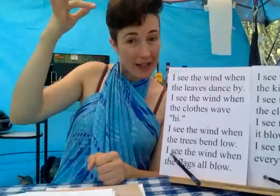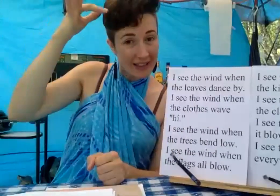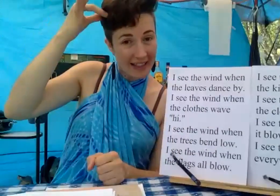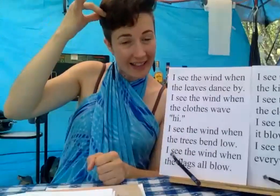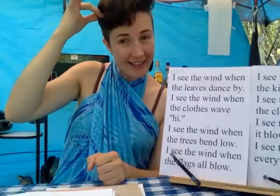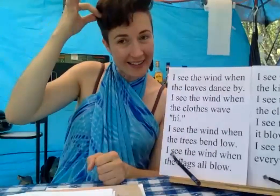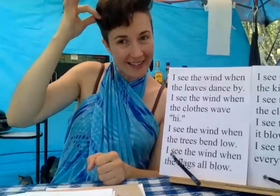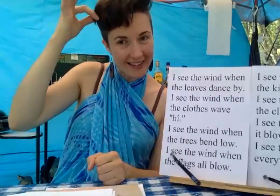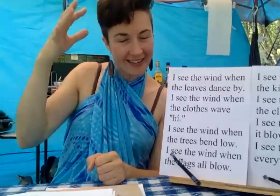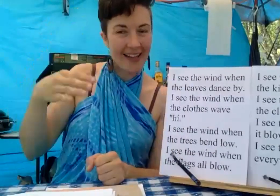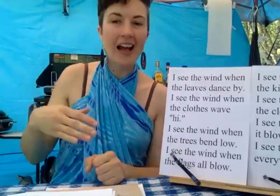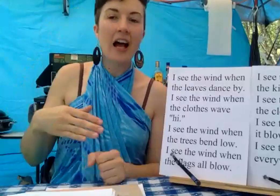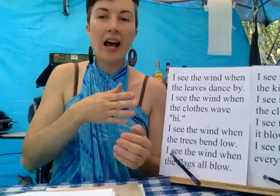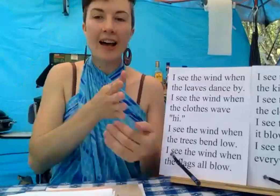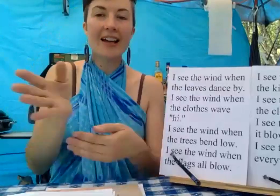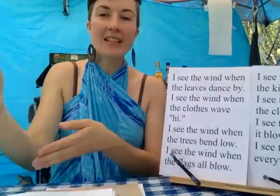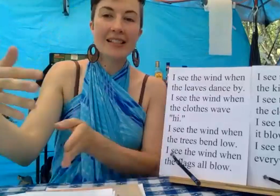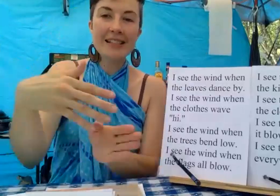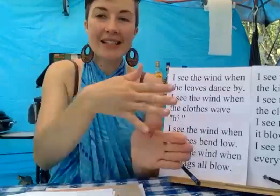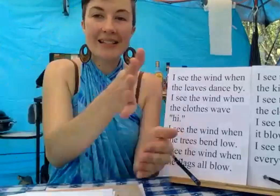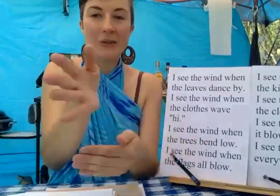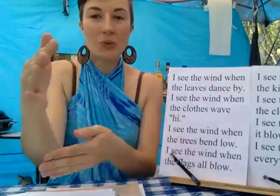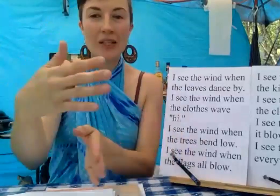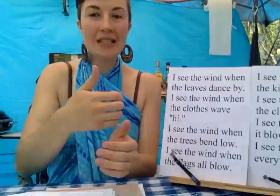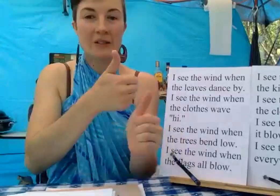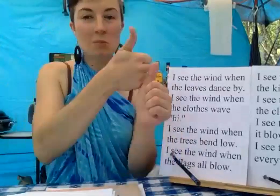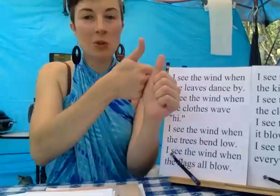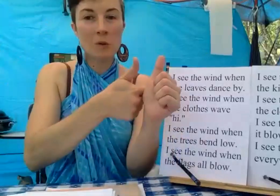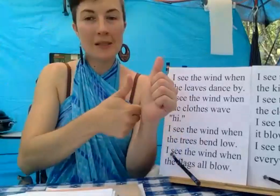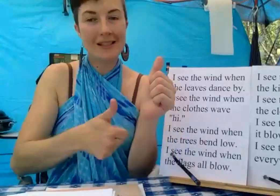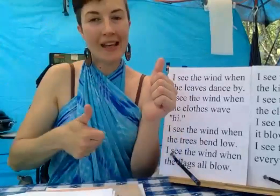my hair. I see the wind most